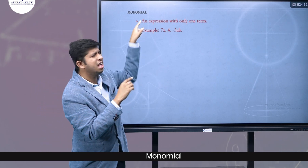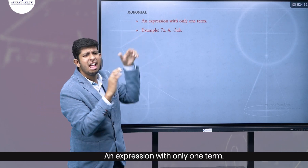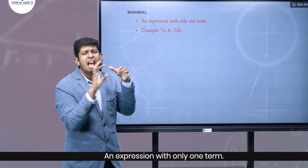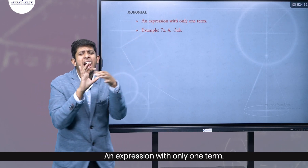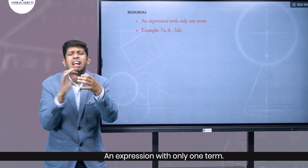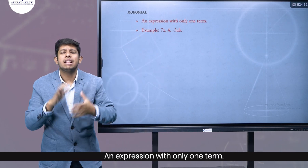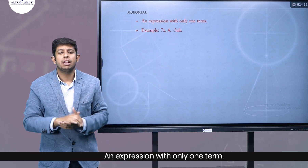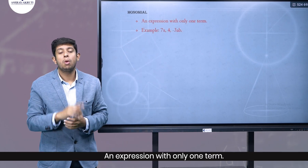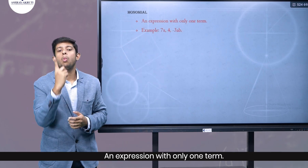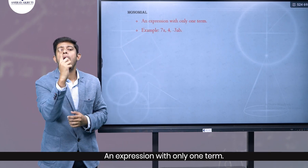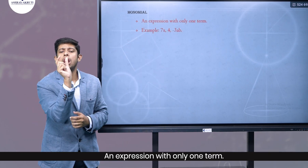An expression with only one term.